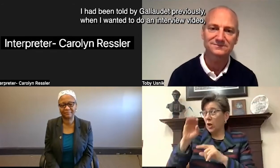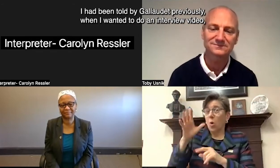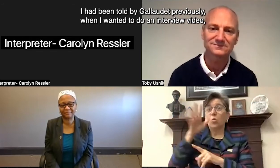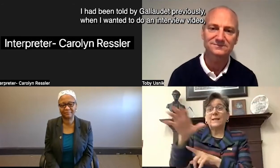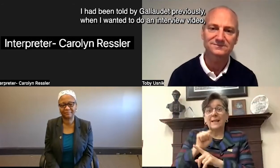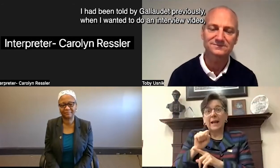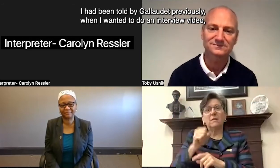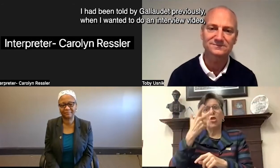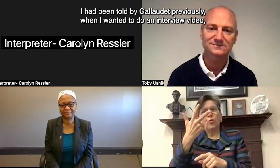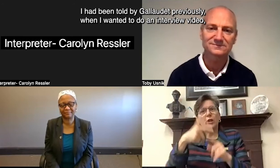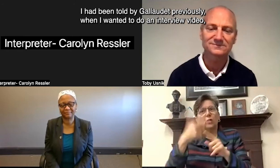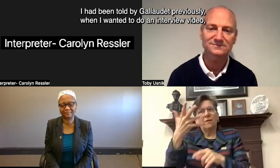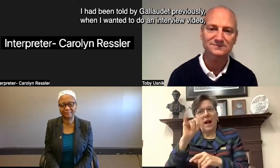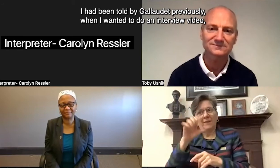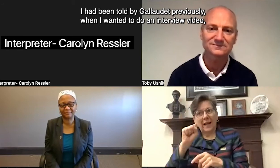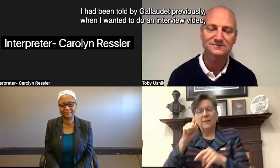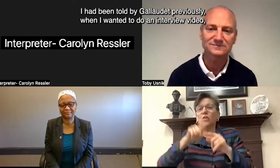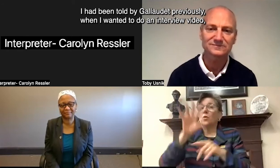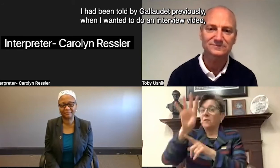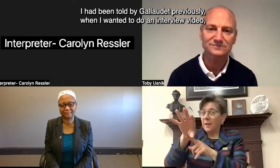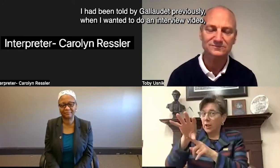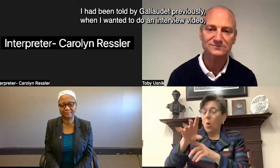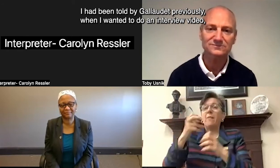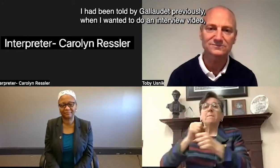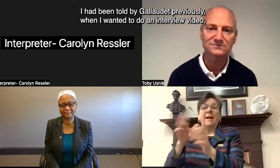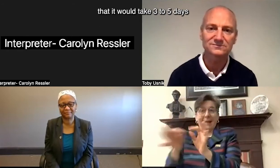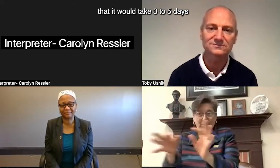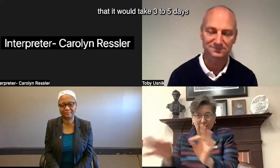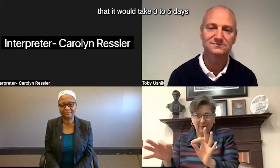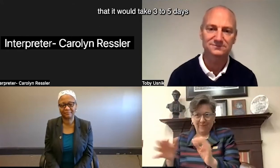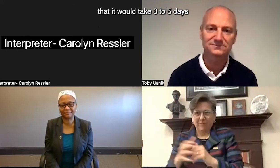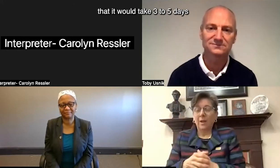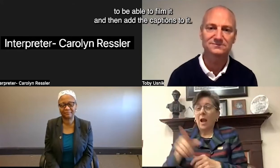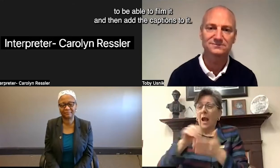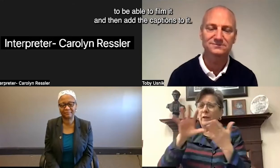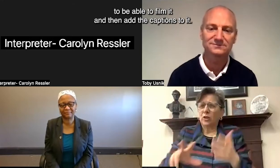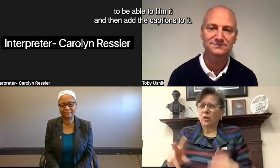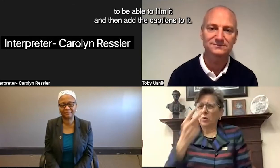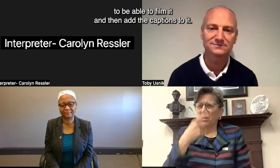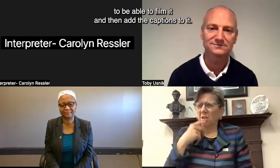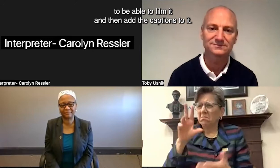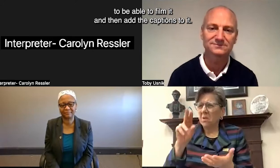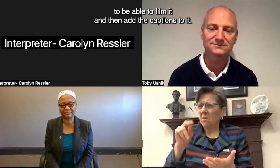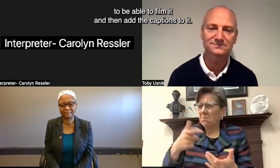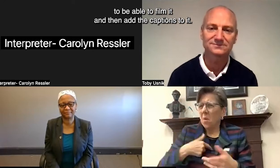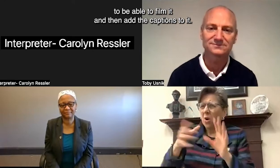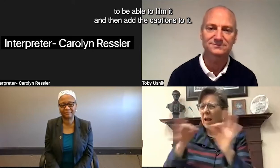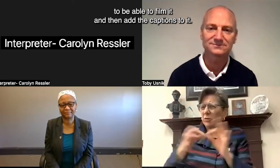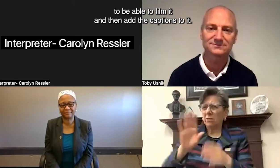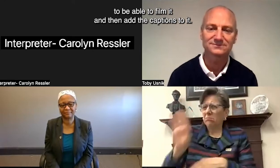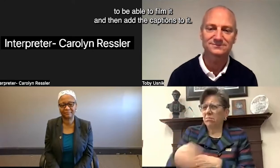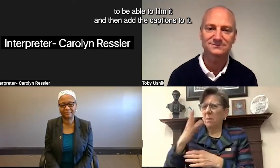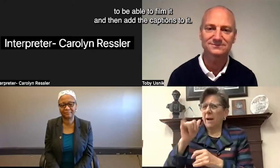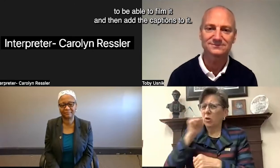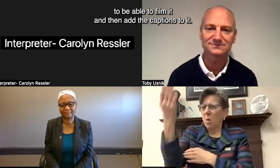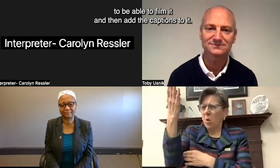previously when I wanted to do an interview video that it would take three to five days to be able to film it and then add the captions to it. And when I said